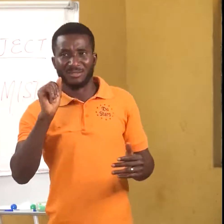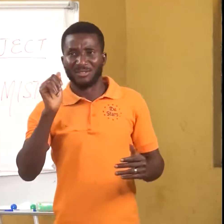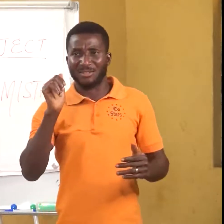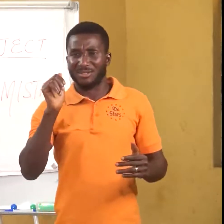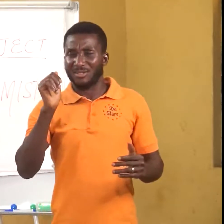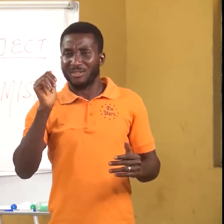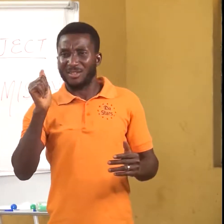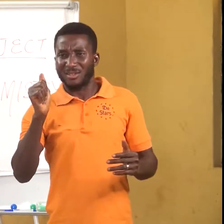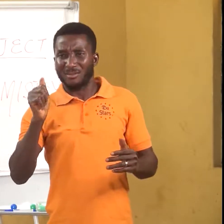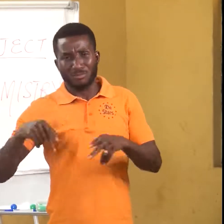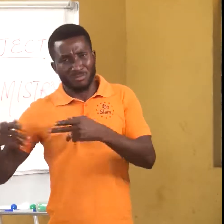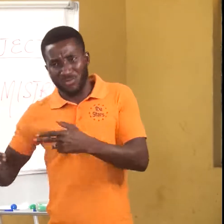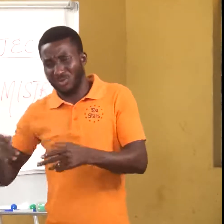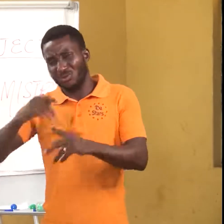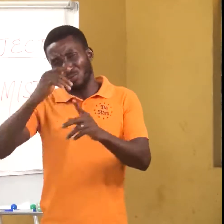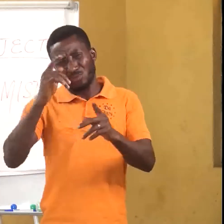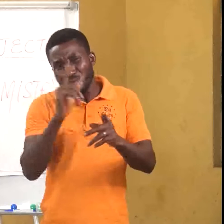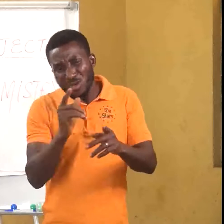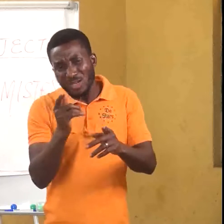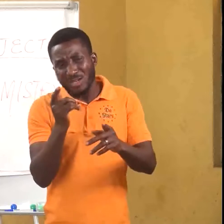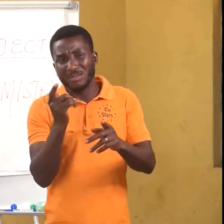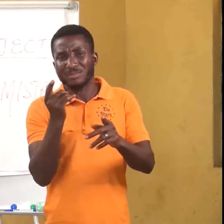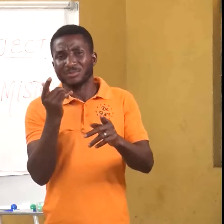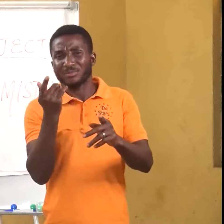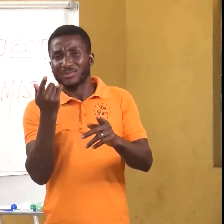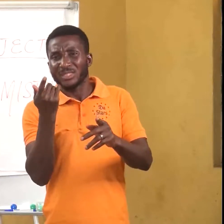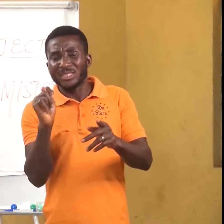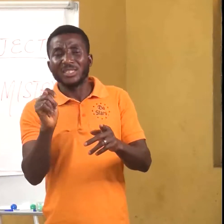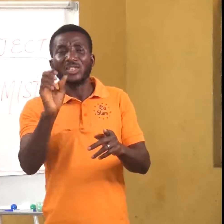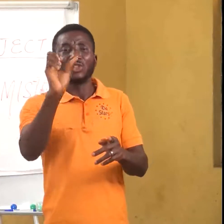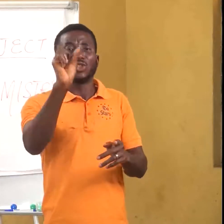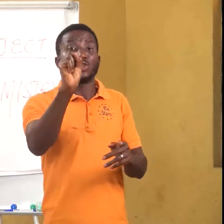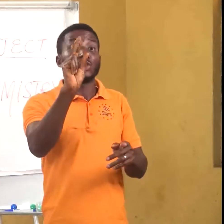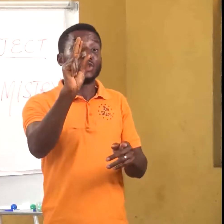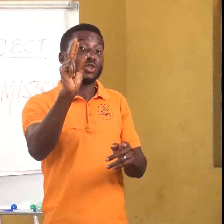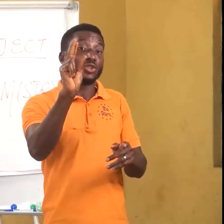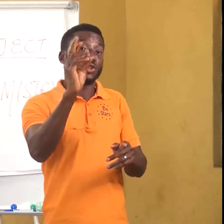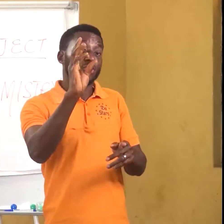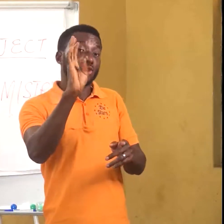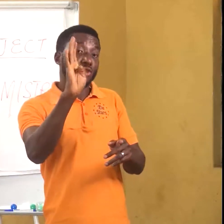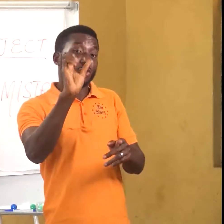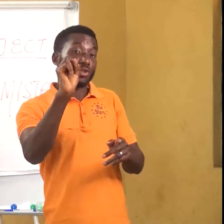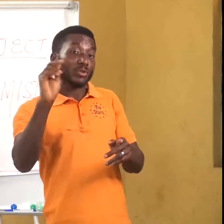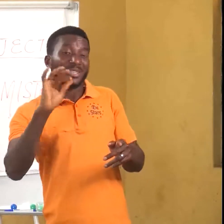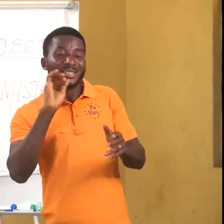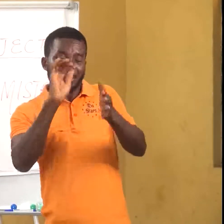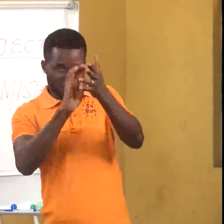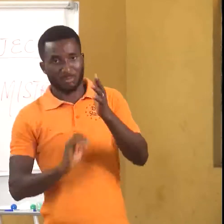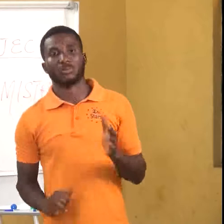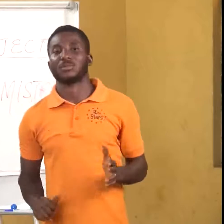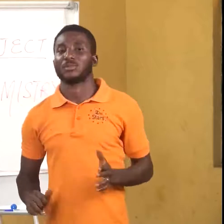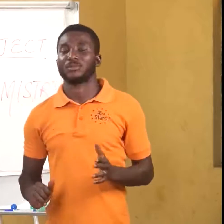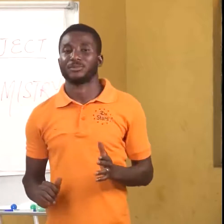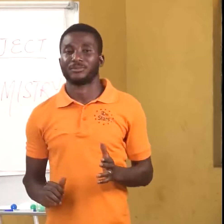being reduced, while reducing agent is the species that from the reactant, very important, that